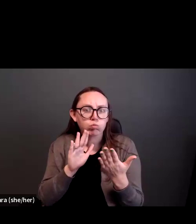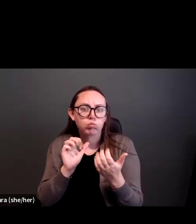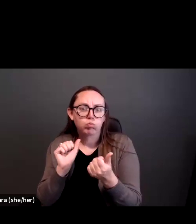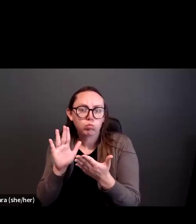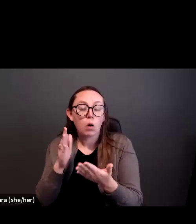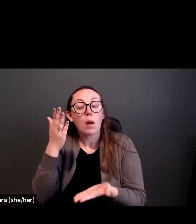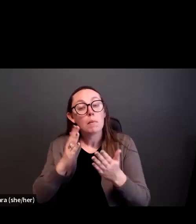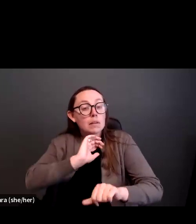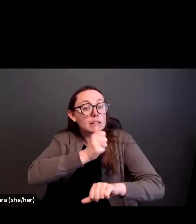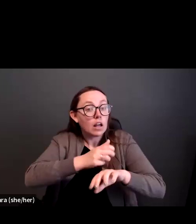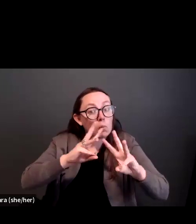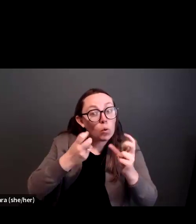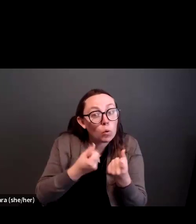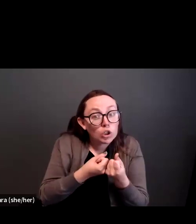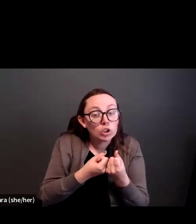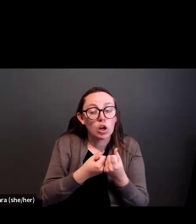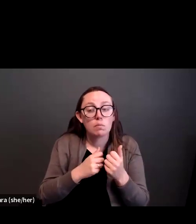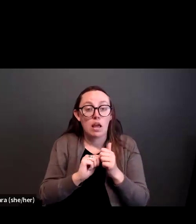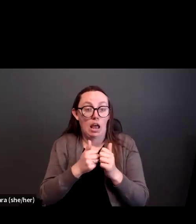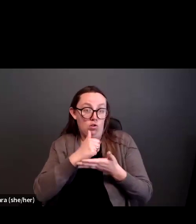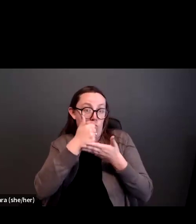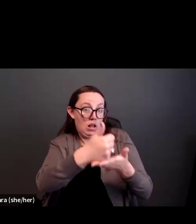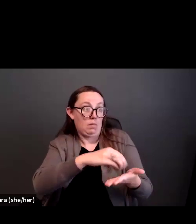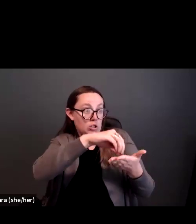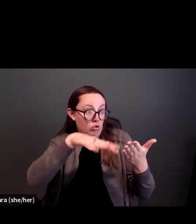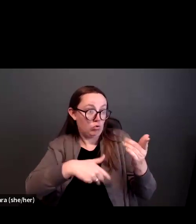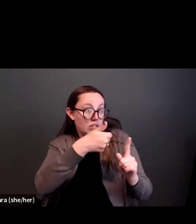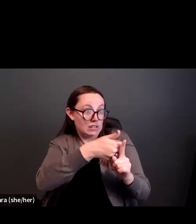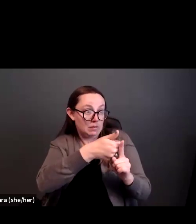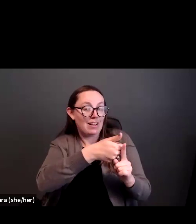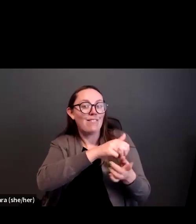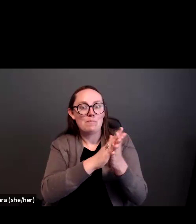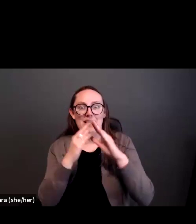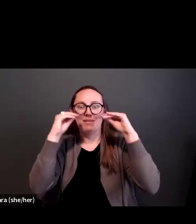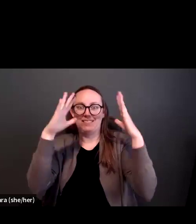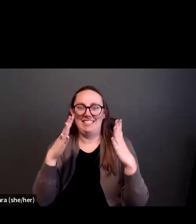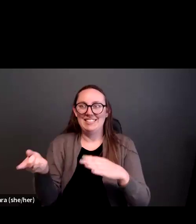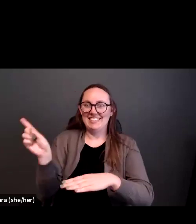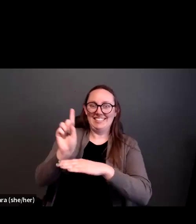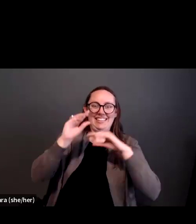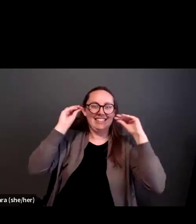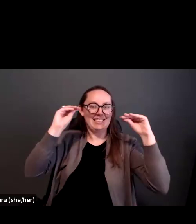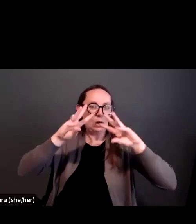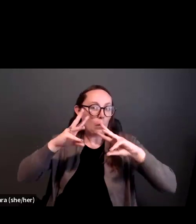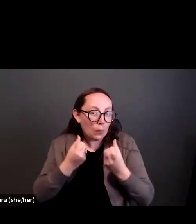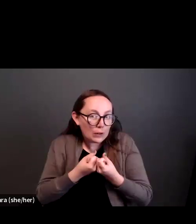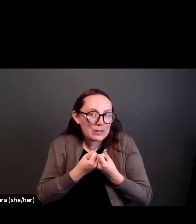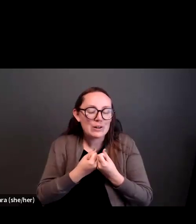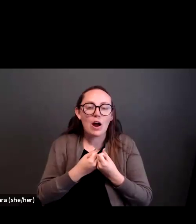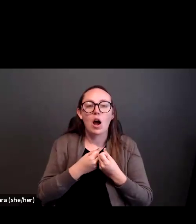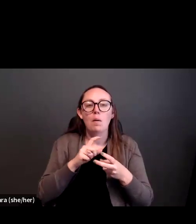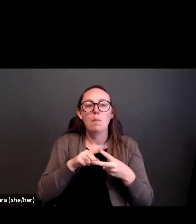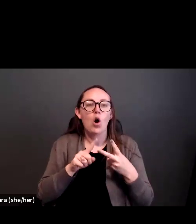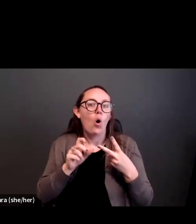important, but like, how can you help students become teachers? What are the opportunities to let students engage more deeply in those things? But if you do have suddenly the